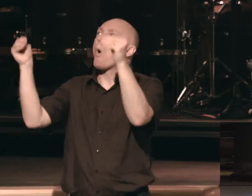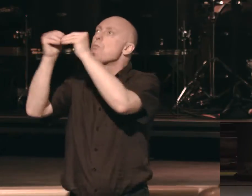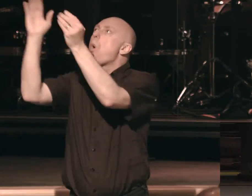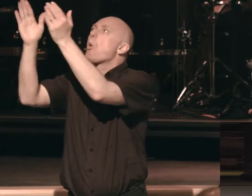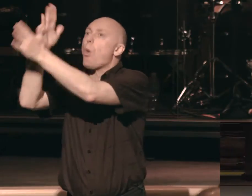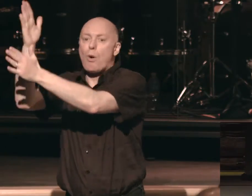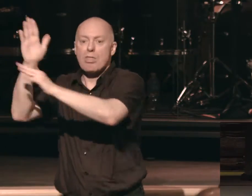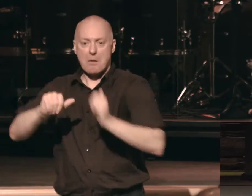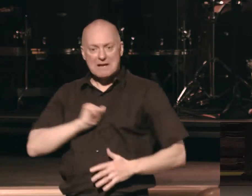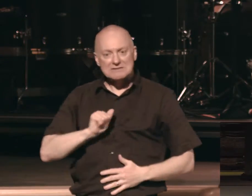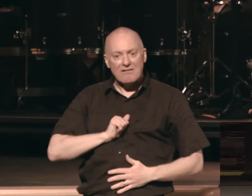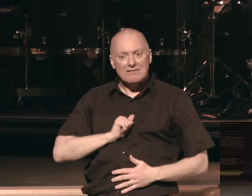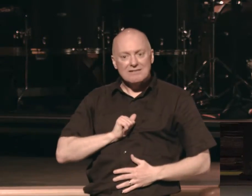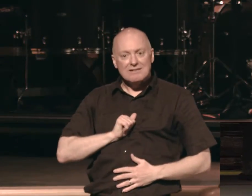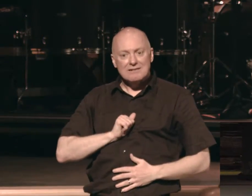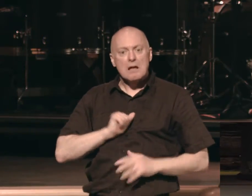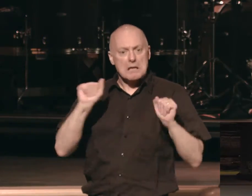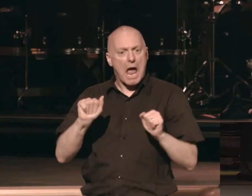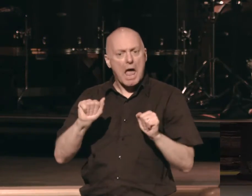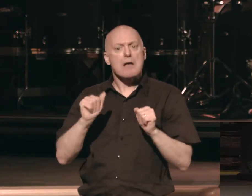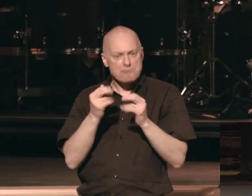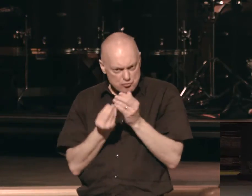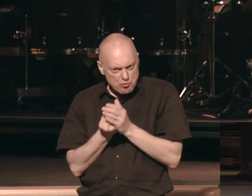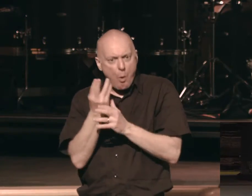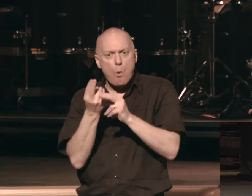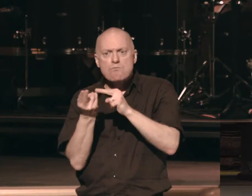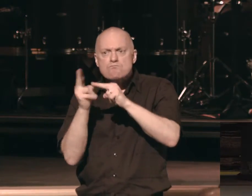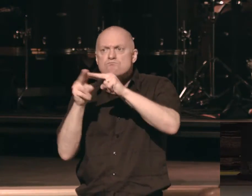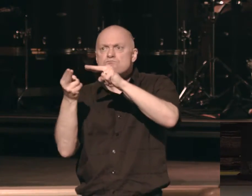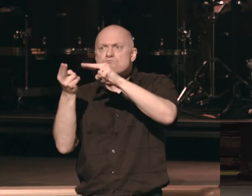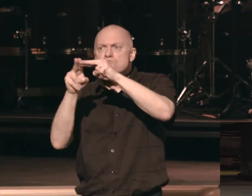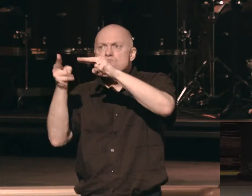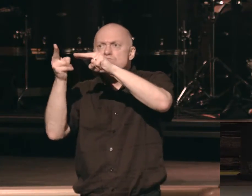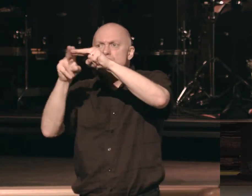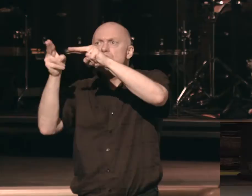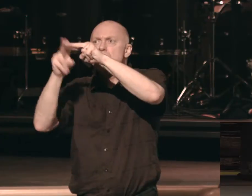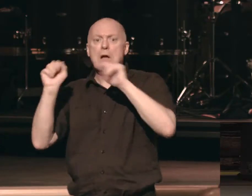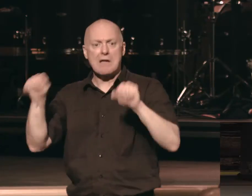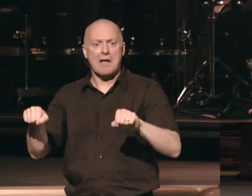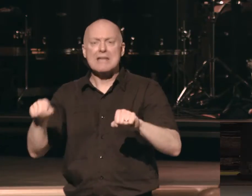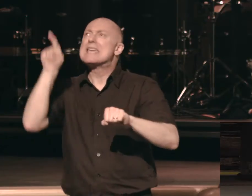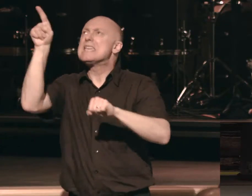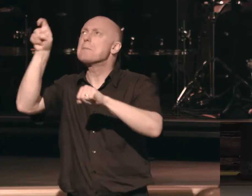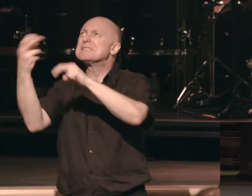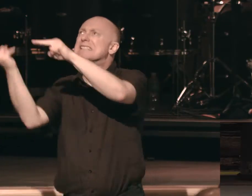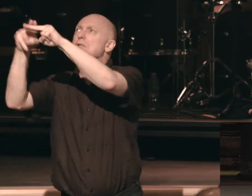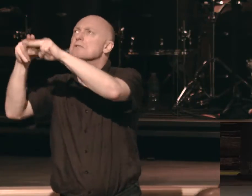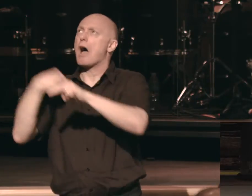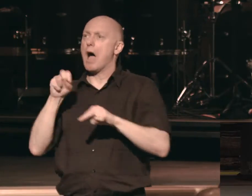you do. He must increase, and I must decrease. See, that's an exciting